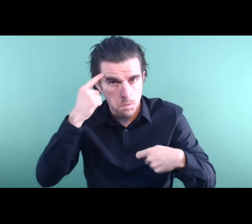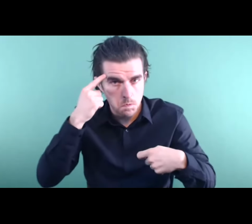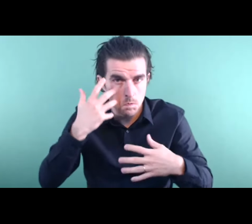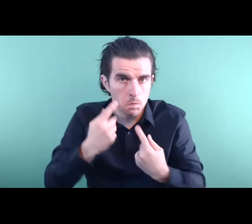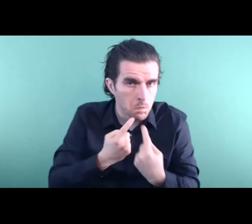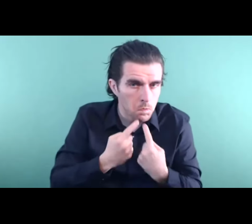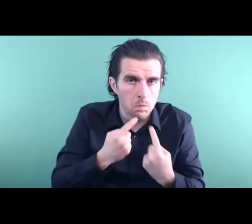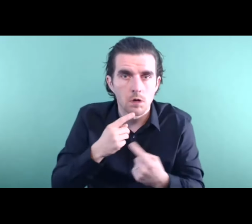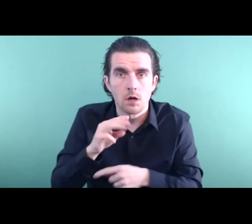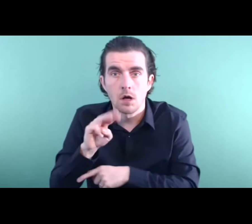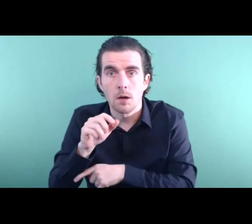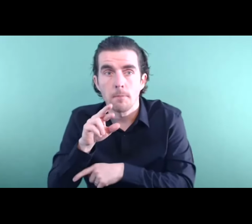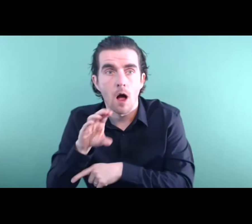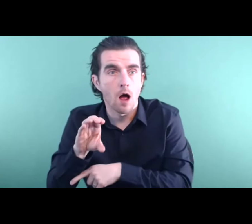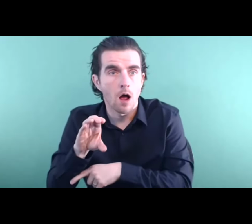picked up as well.